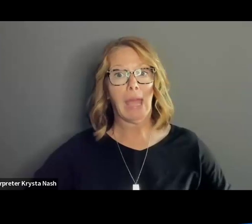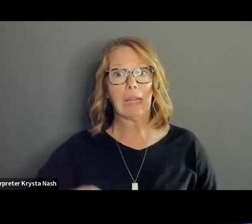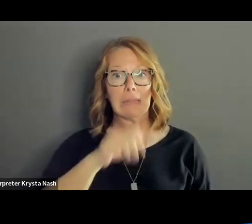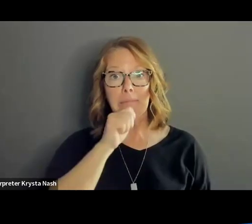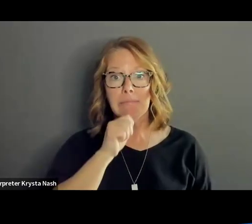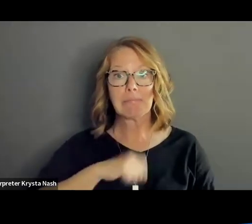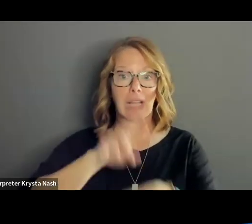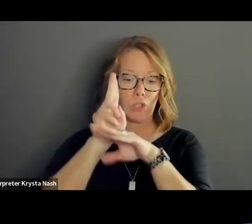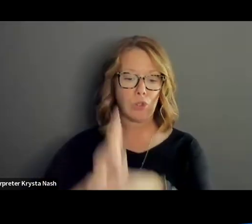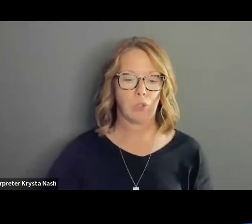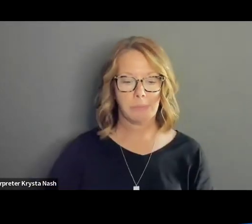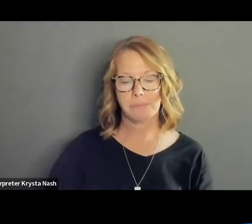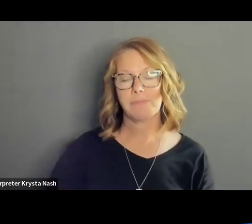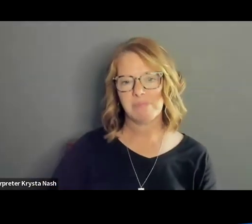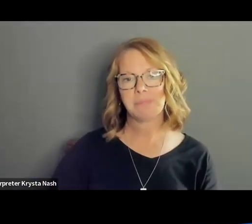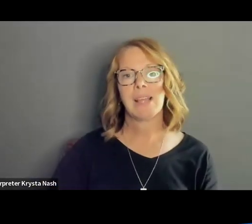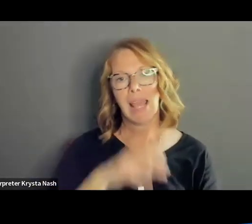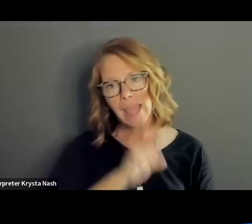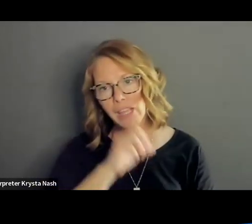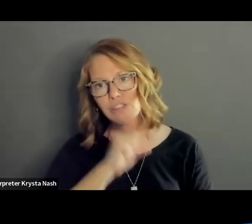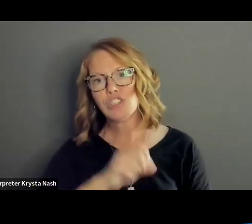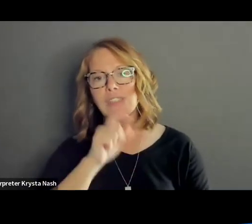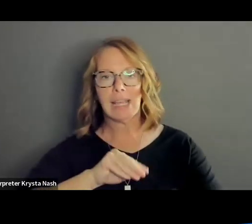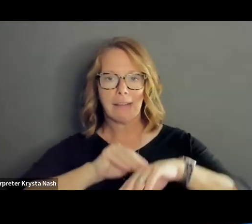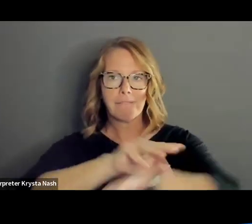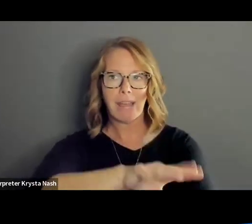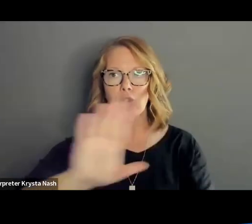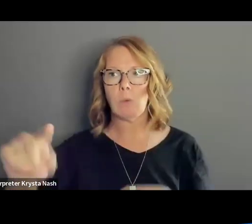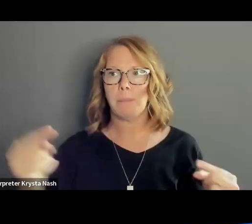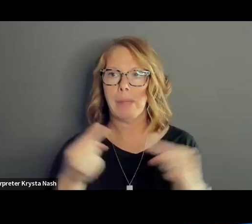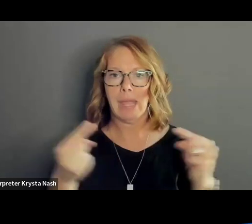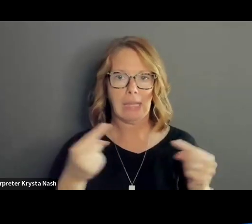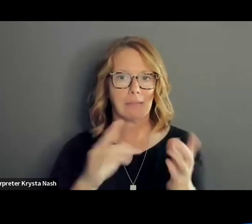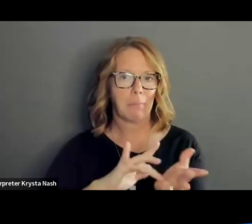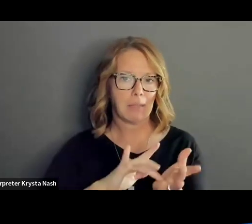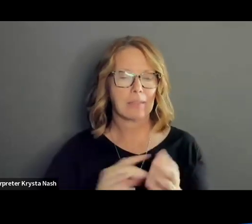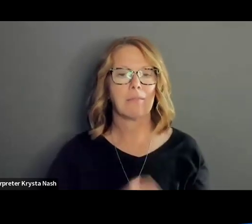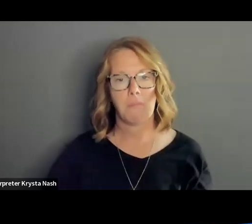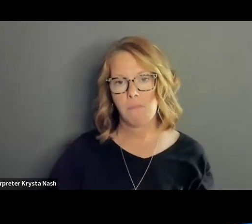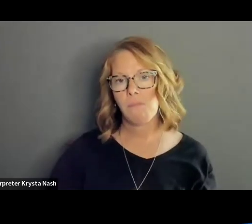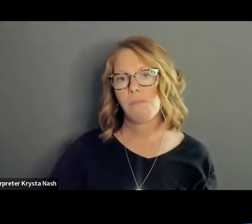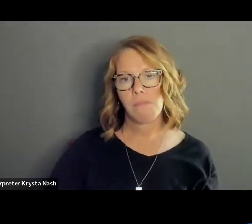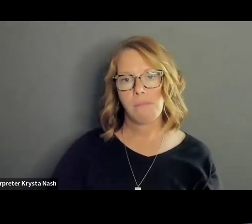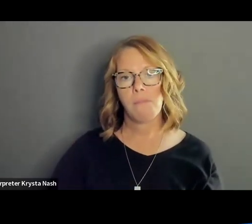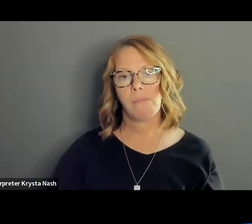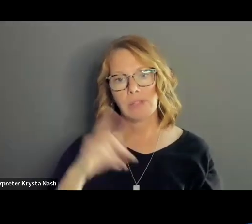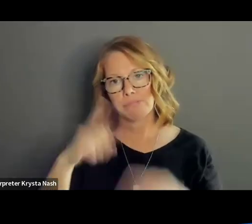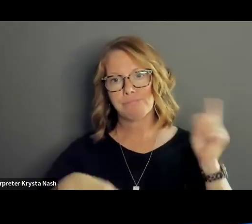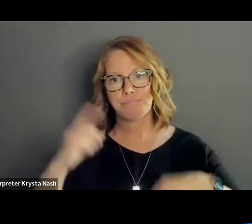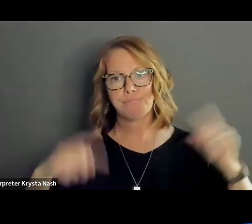years older, and things like aging affects how your pain medication works. So there's all kinds